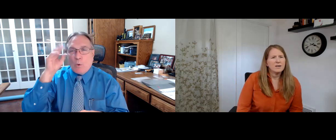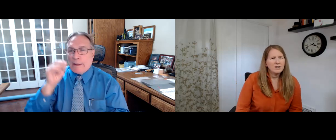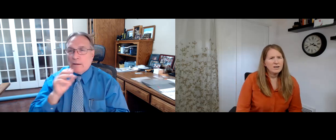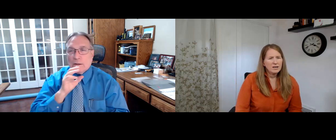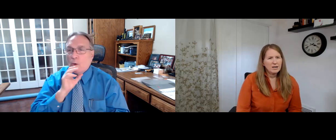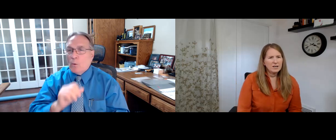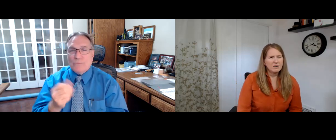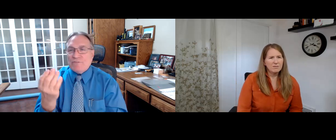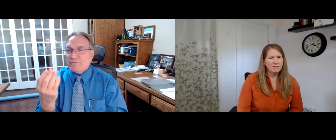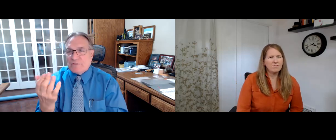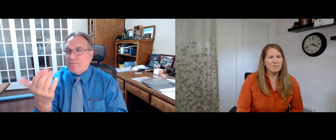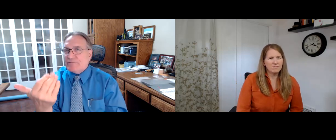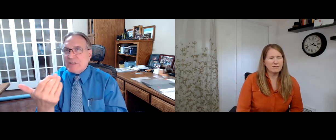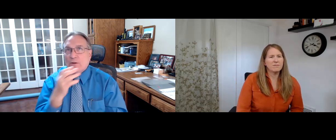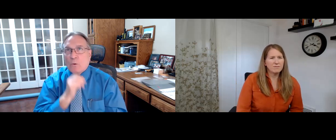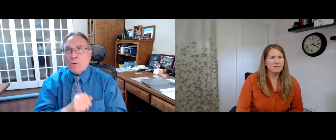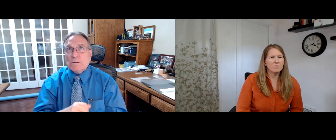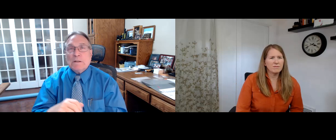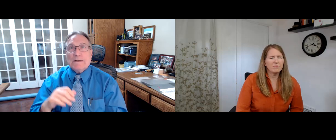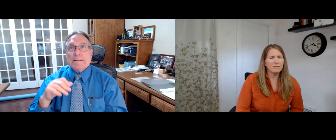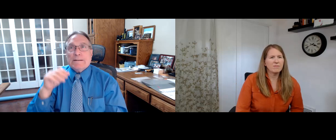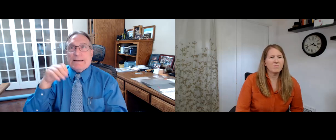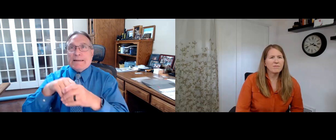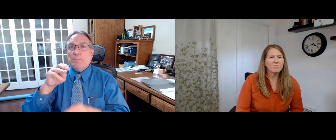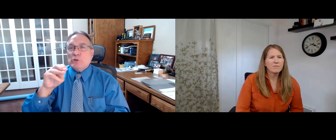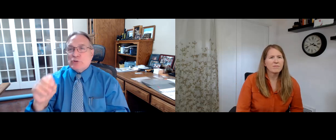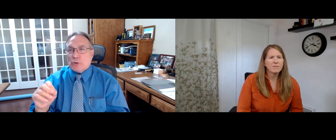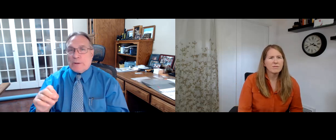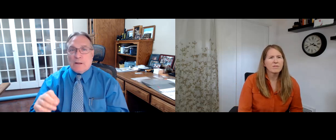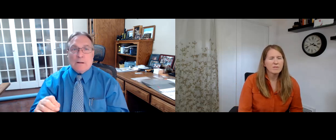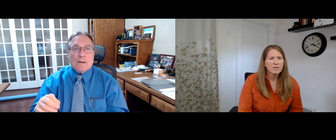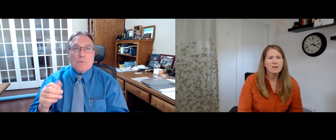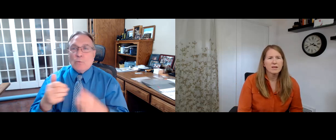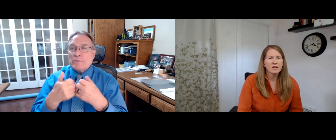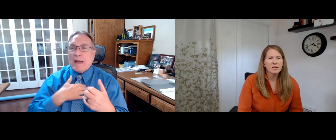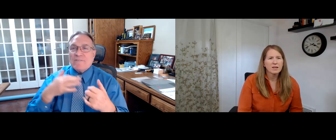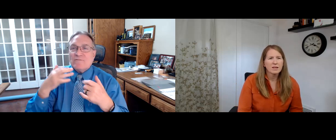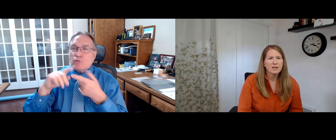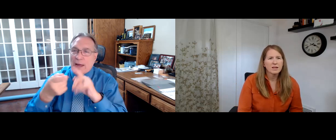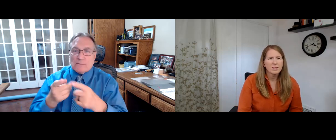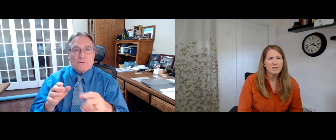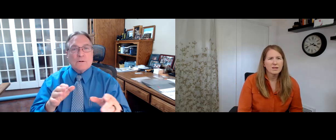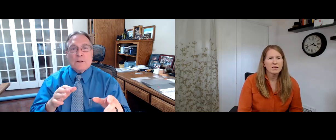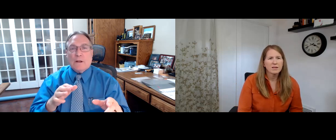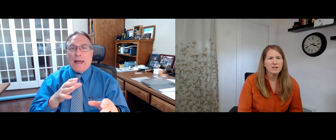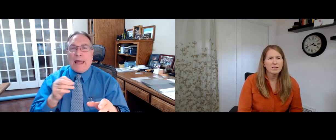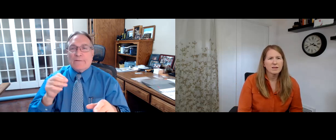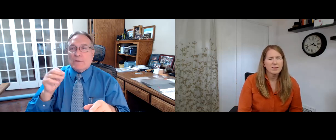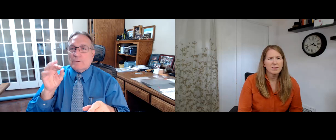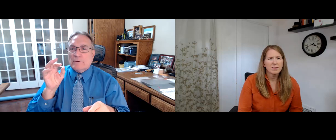boy, 15 old, in Missouri with my friends, and